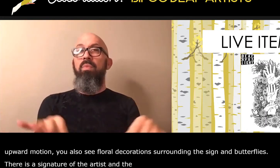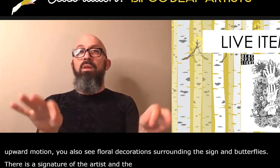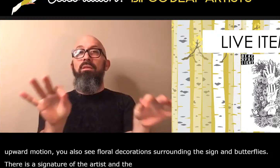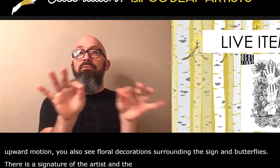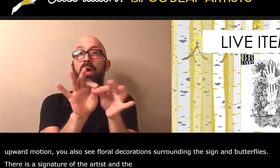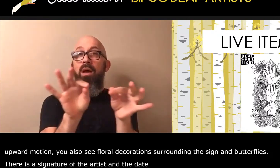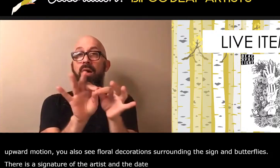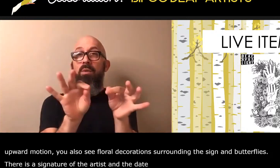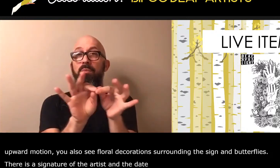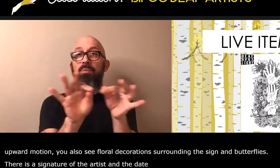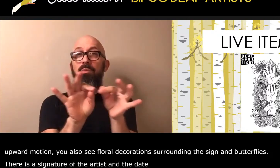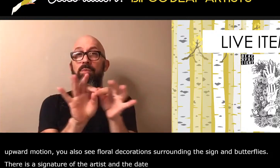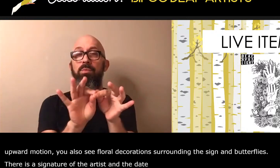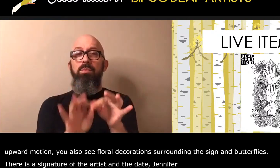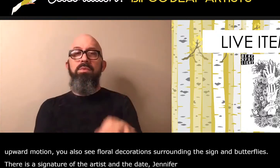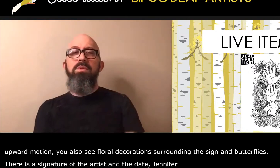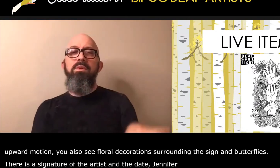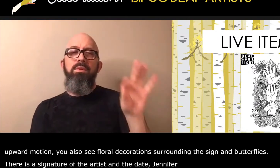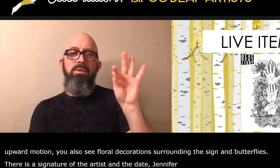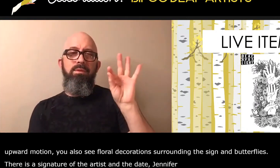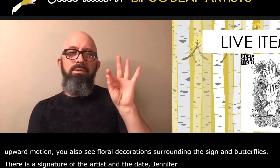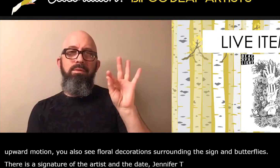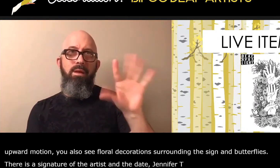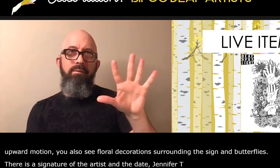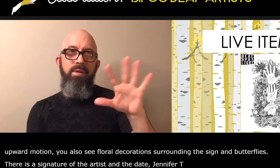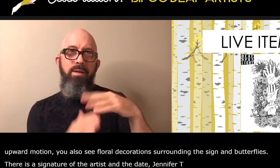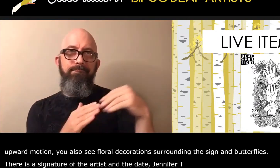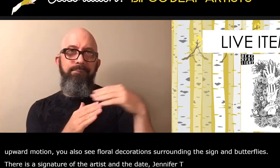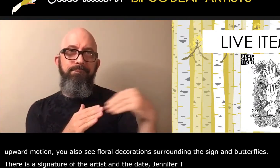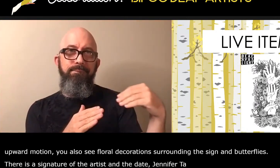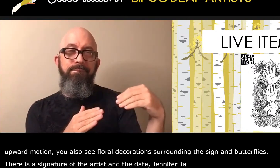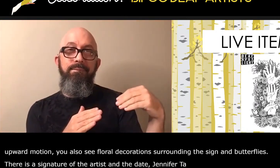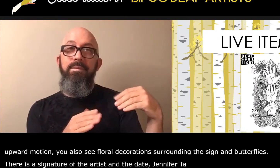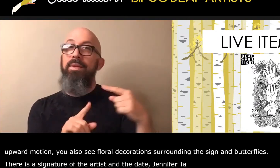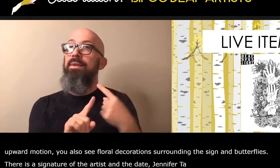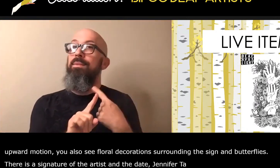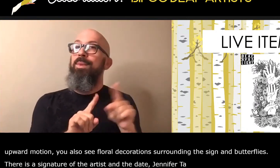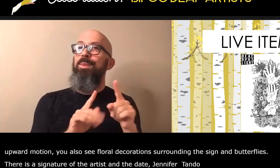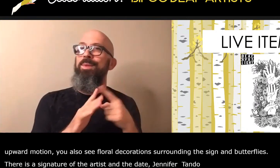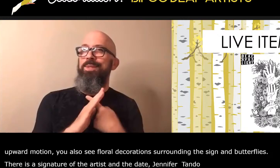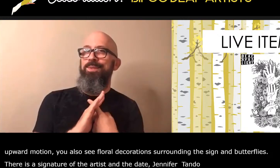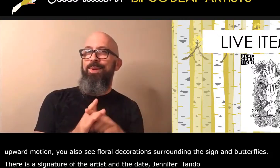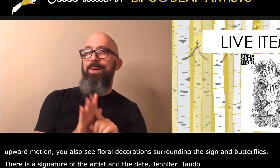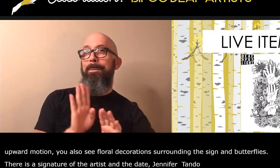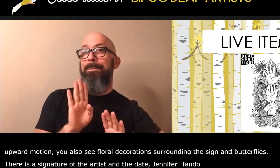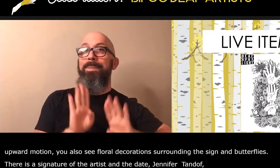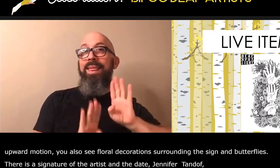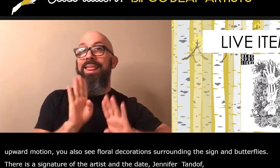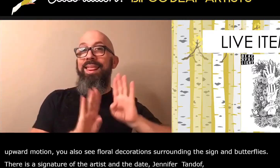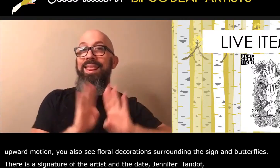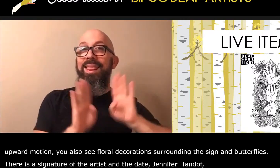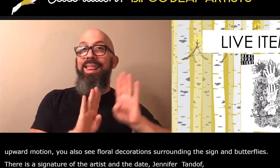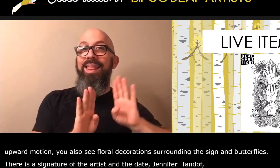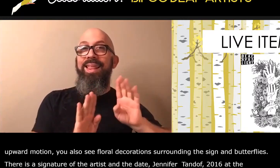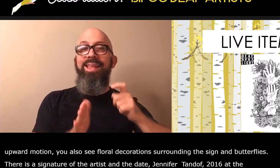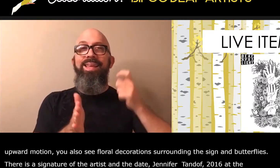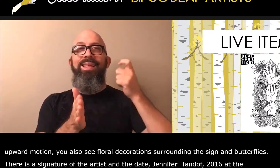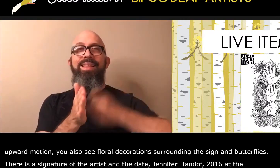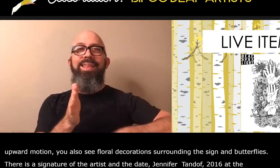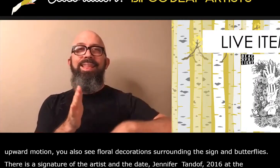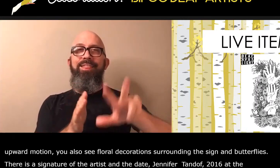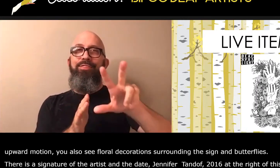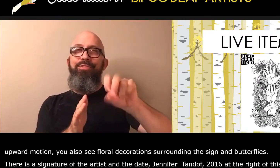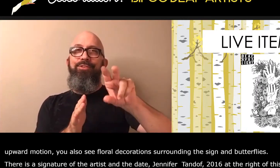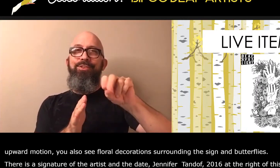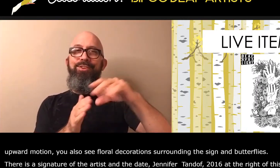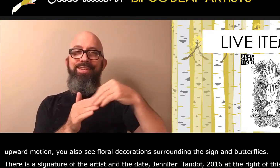2016, at the bottom right of this print. It's valued at $95.